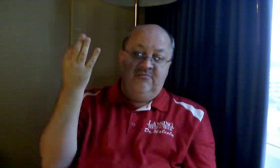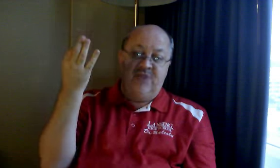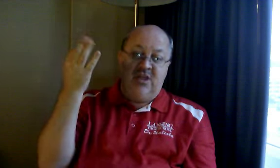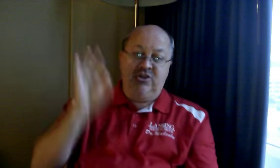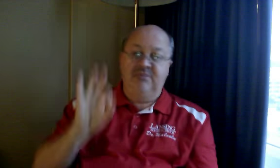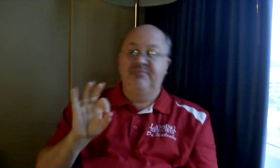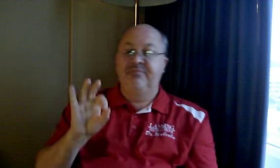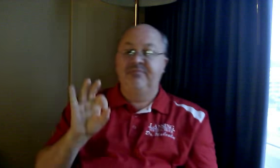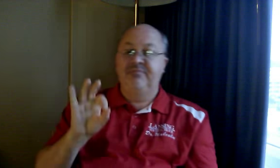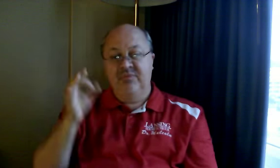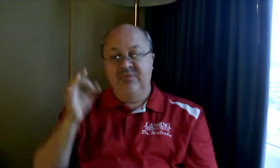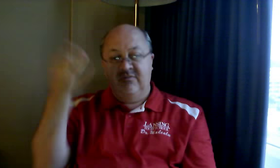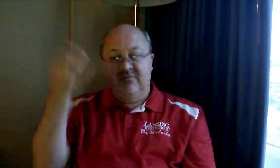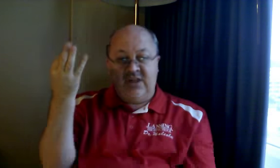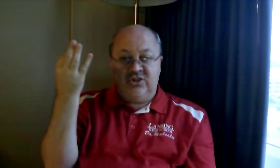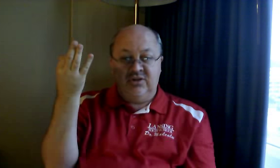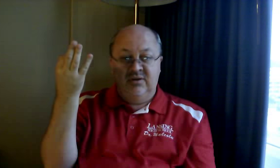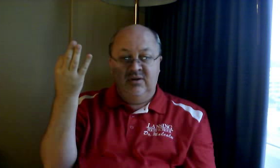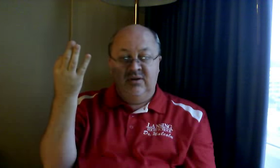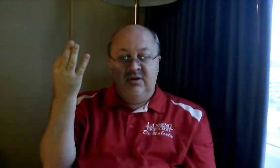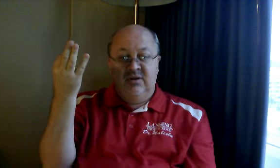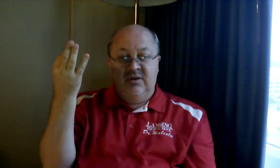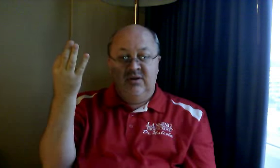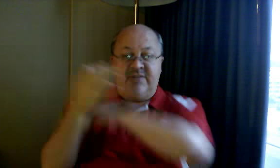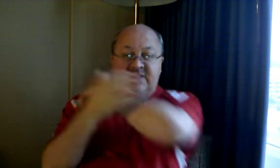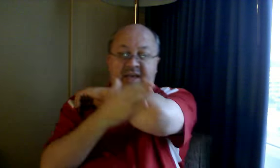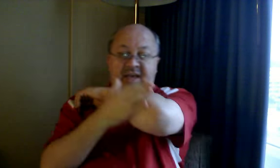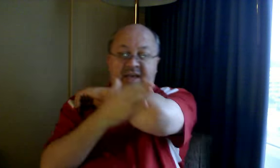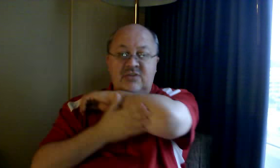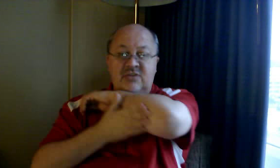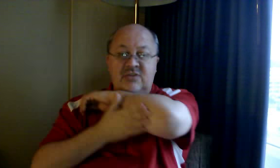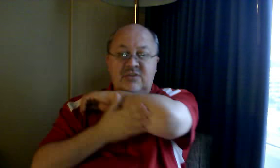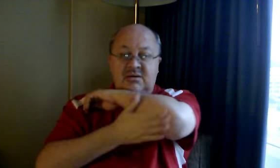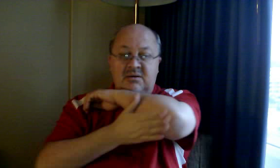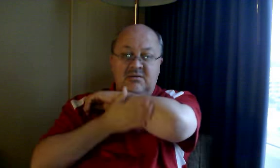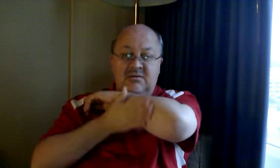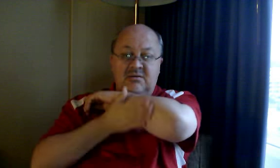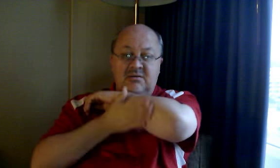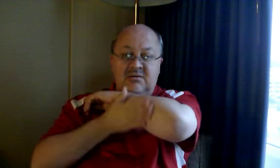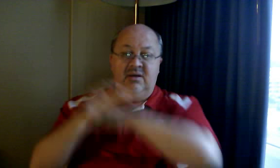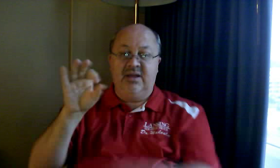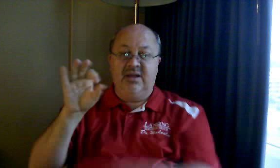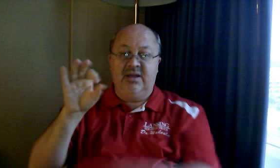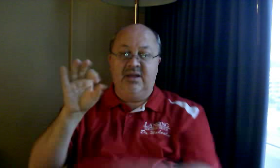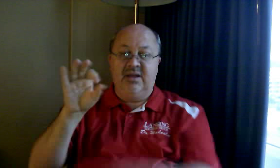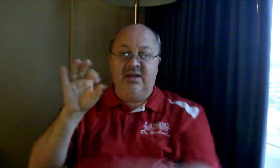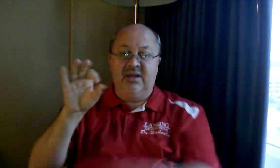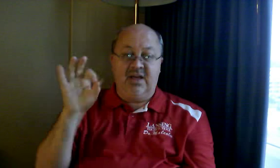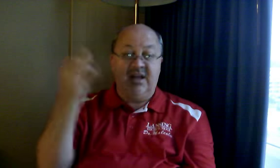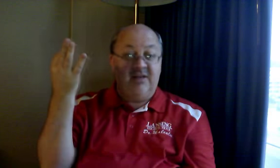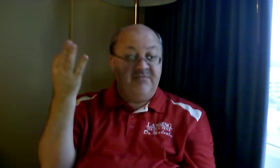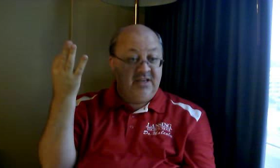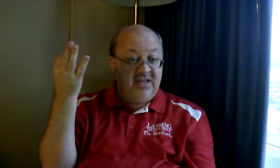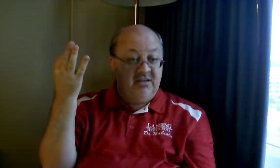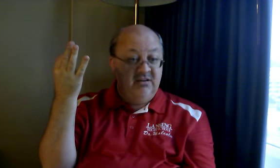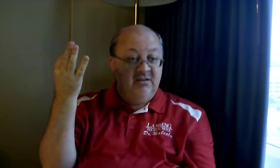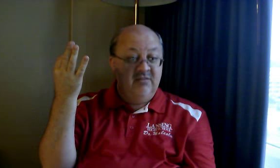French, French. But if I say country and I take the F and I flick it,